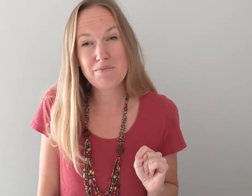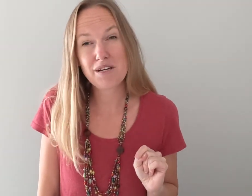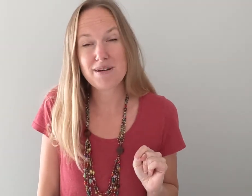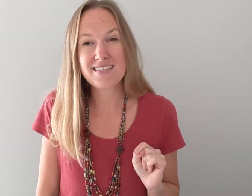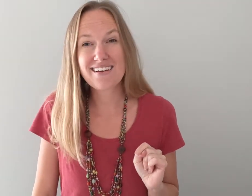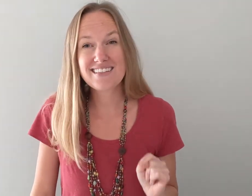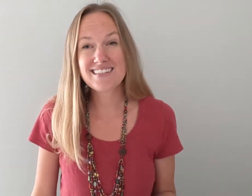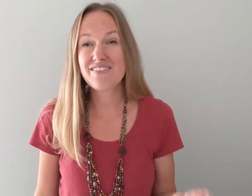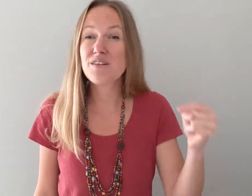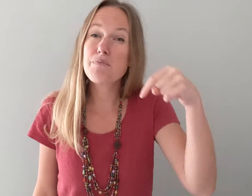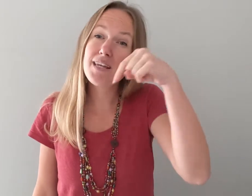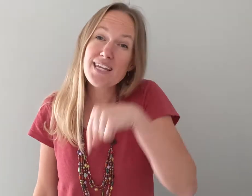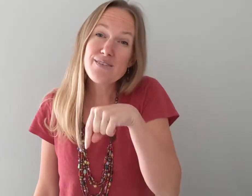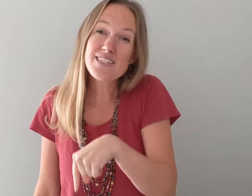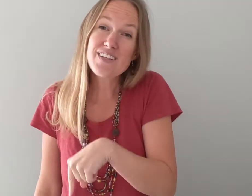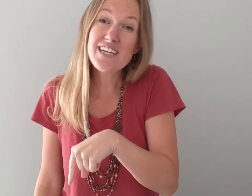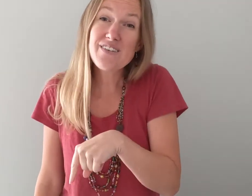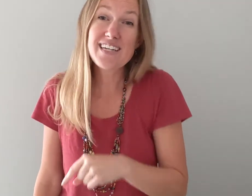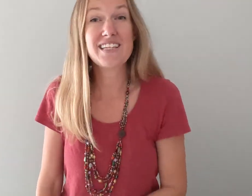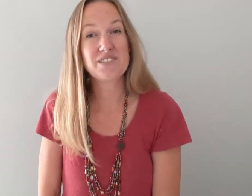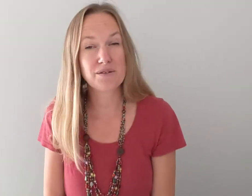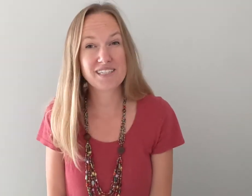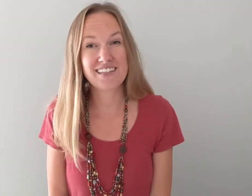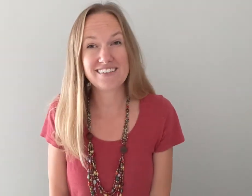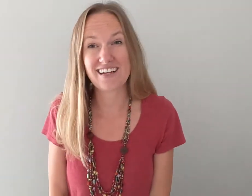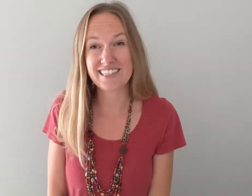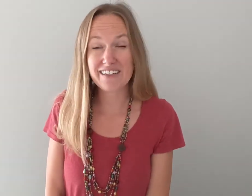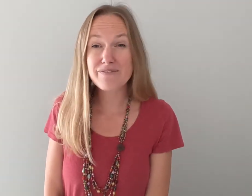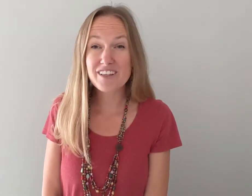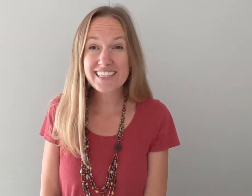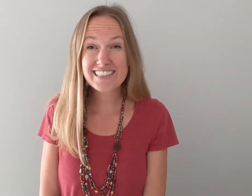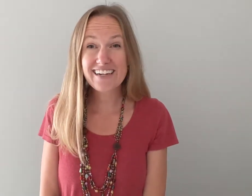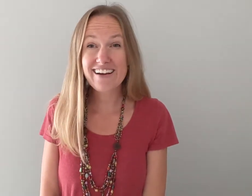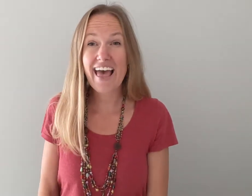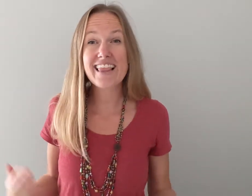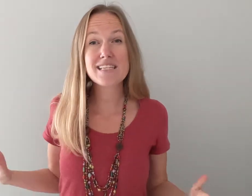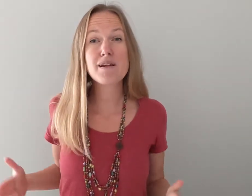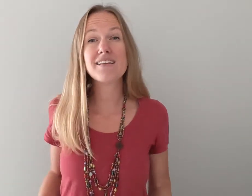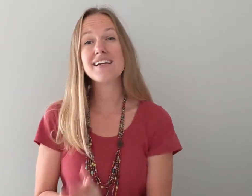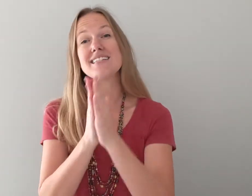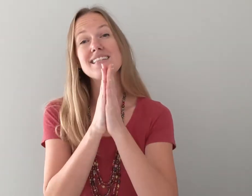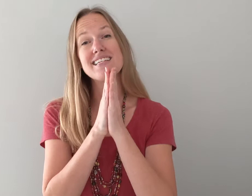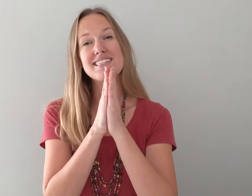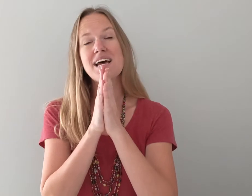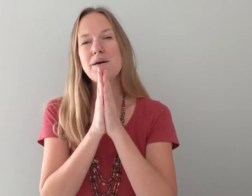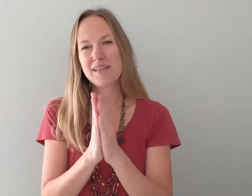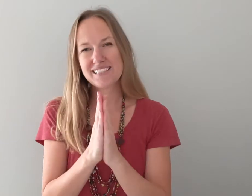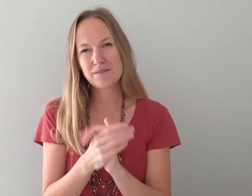my signs. If you look below this video in the description, there's lots of helpful links there. And last but not least, please subscribe